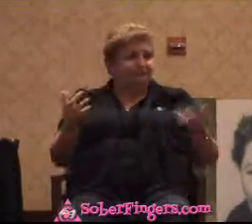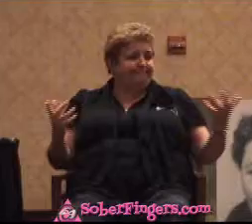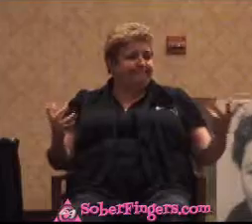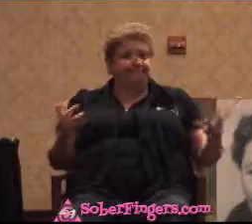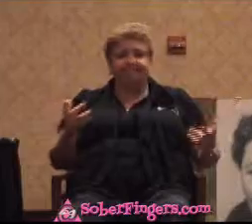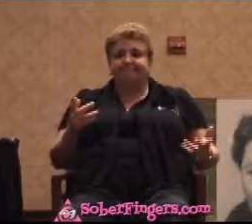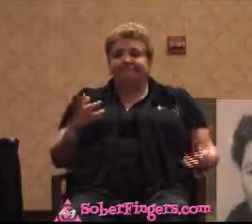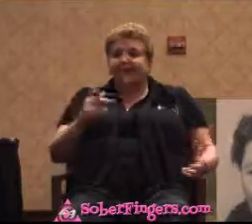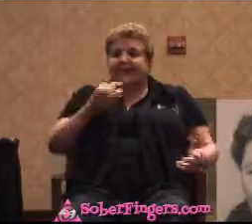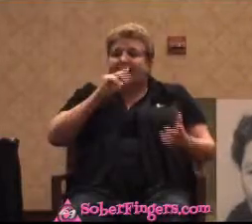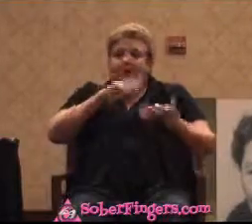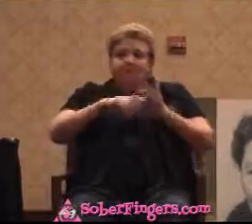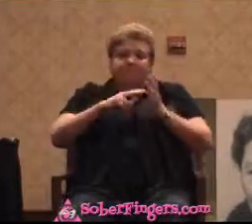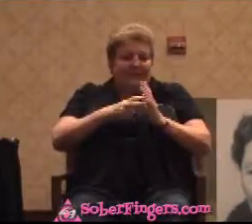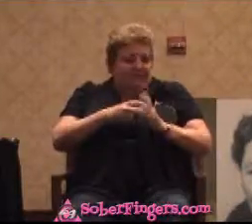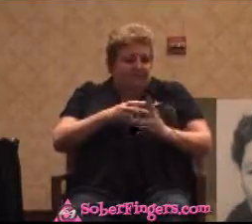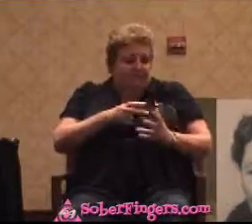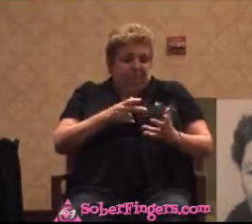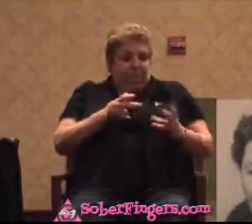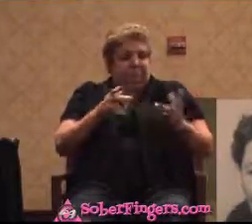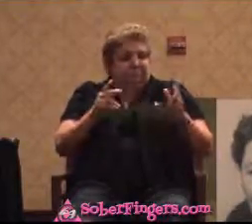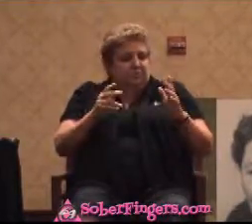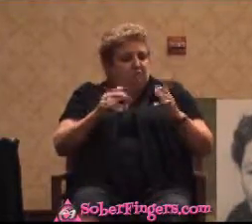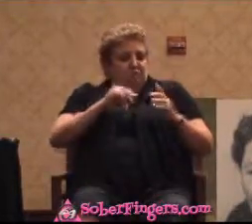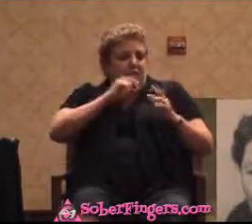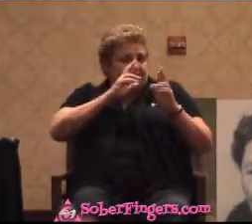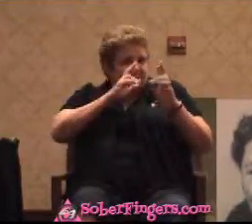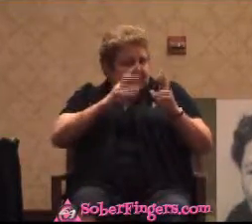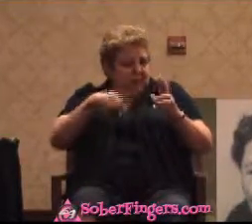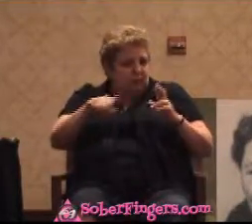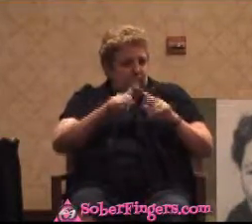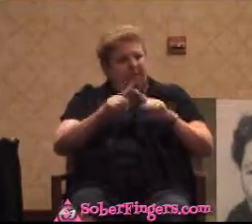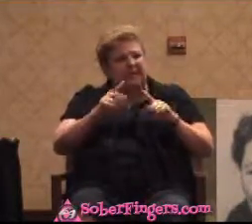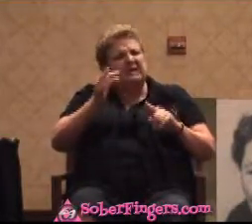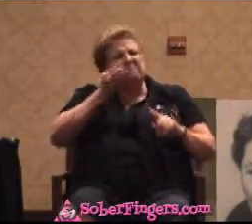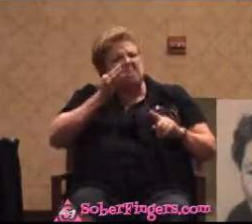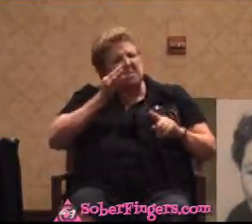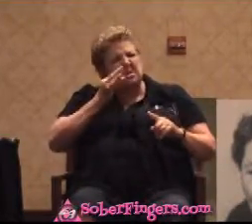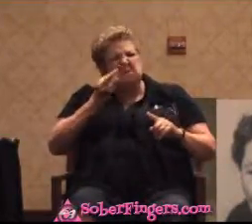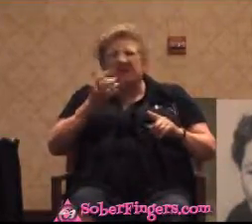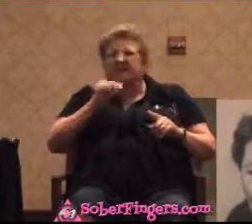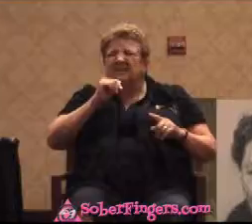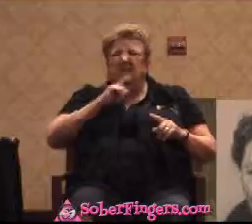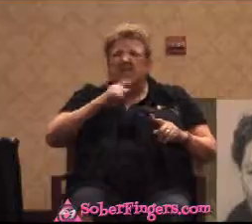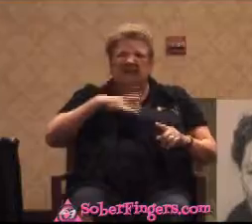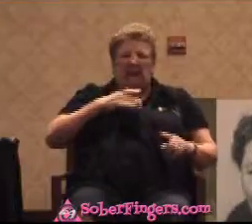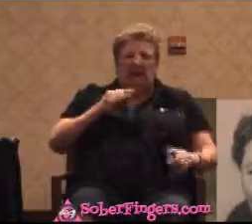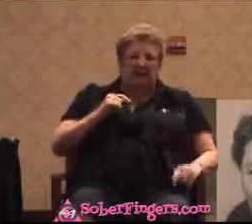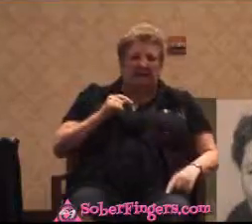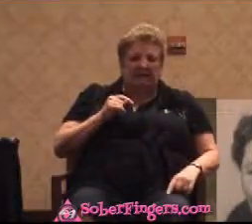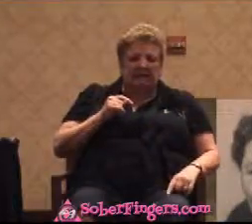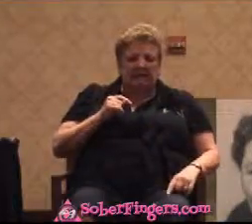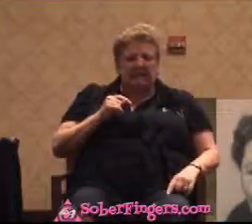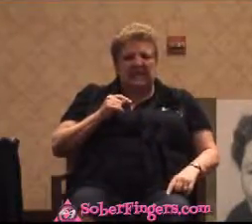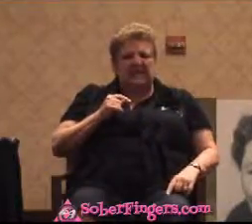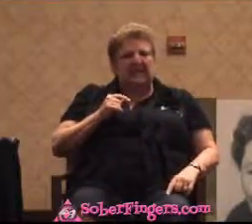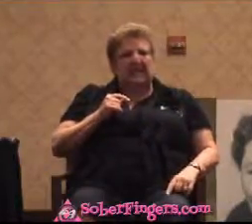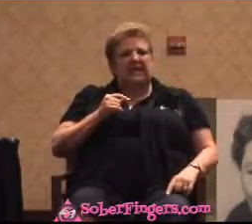any disrespect. I smoked a little marijuana, didn't really like it. Seemed like I smoked it and ate everything in everybody's freezer. They had